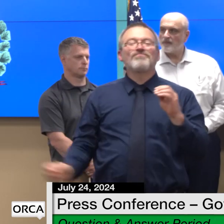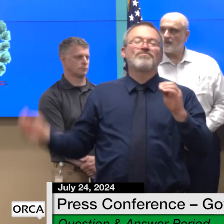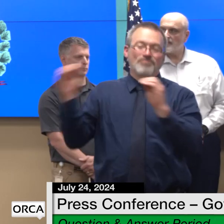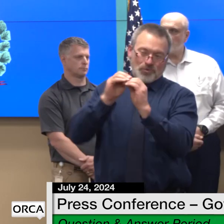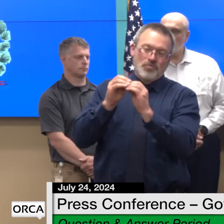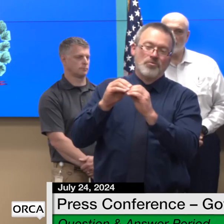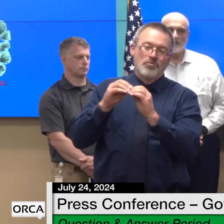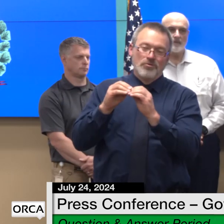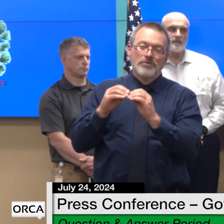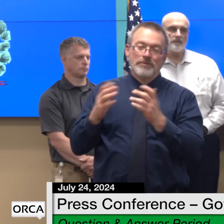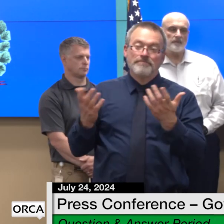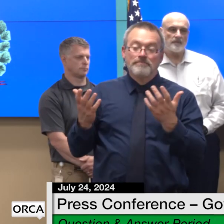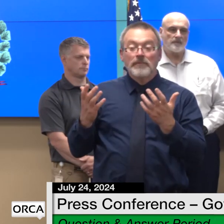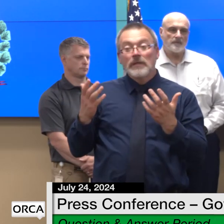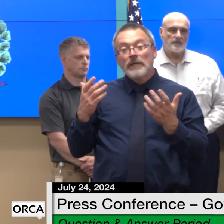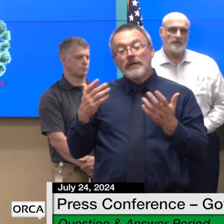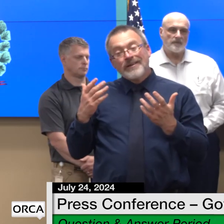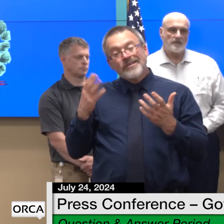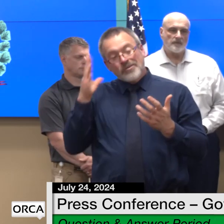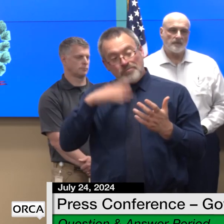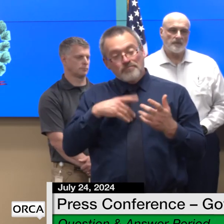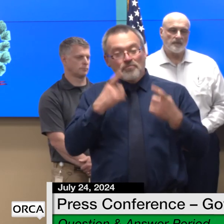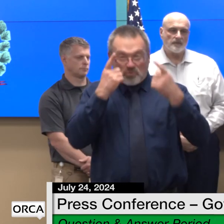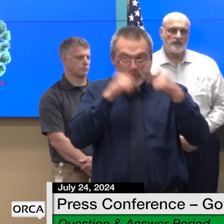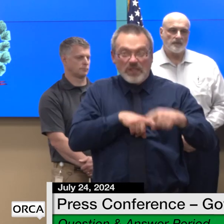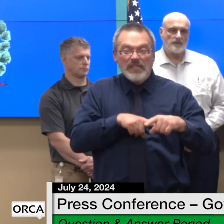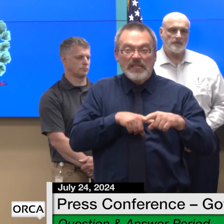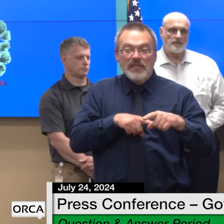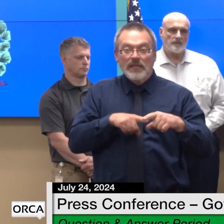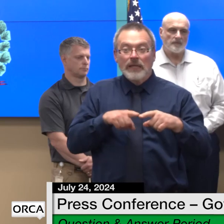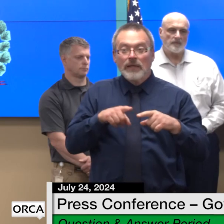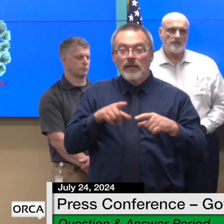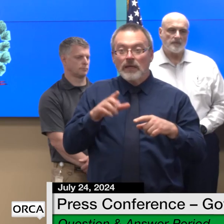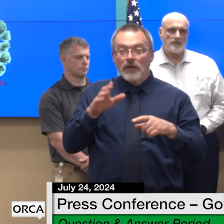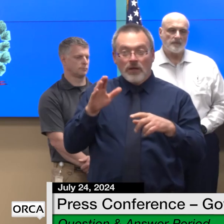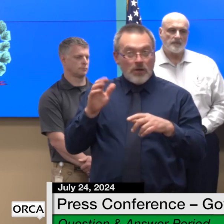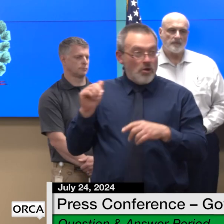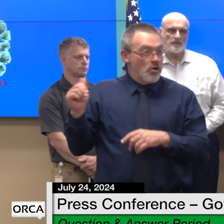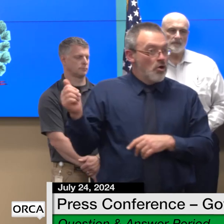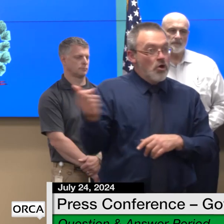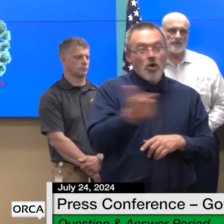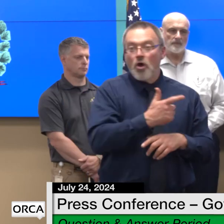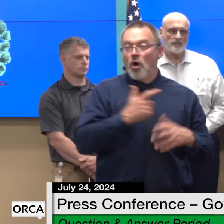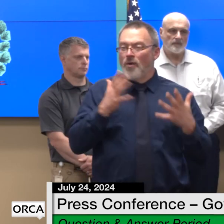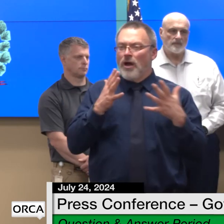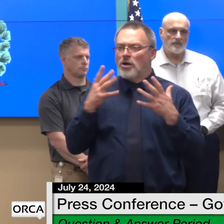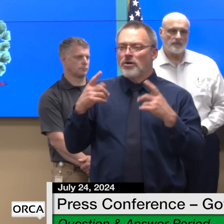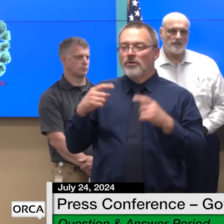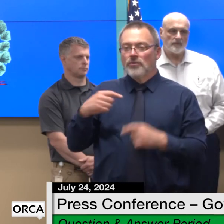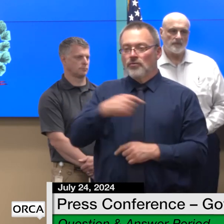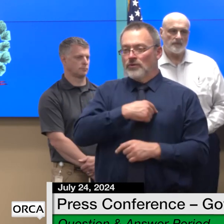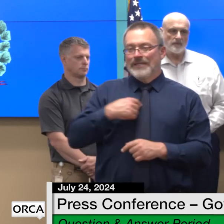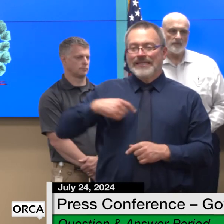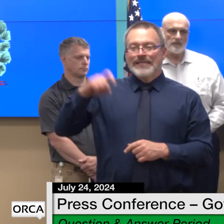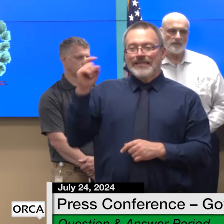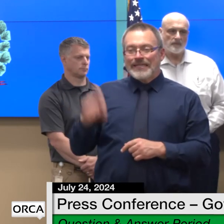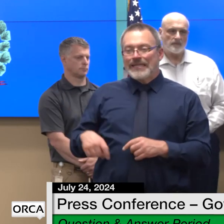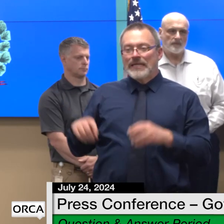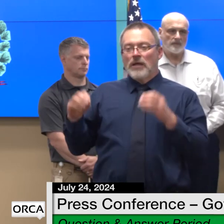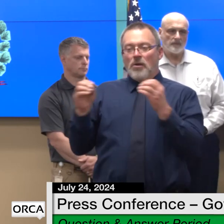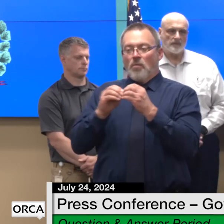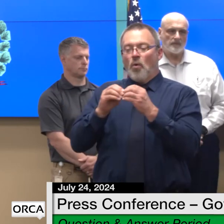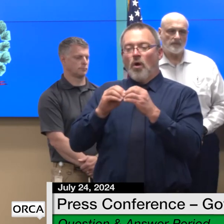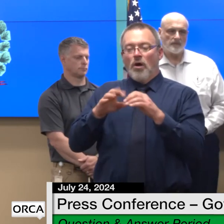agree. I think what we should all agree on is we need more reservoir. We need more storage